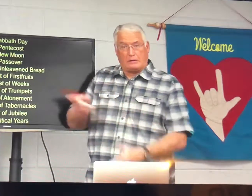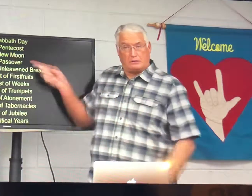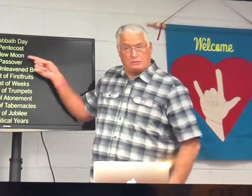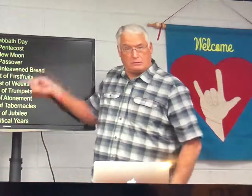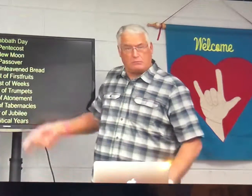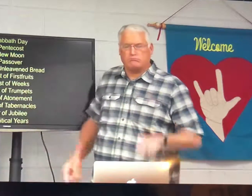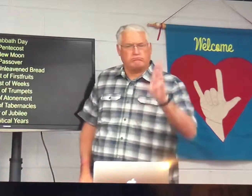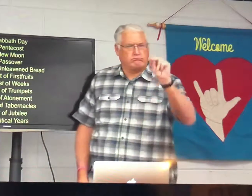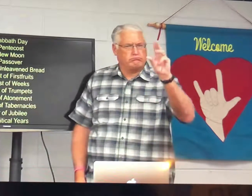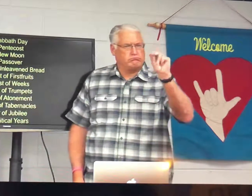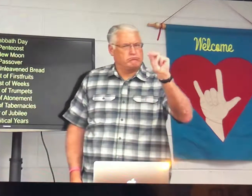to make that call.